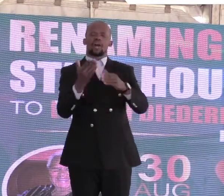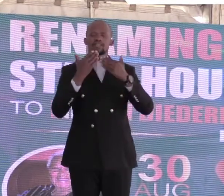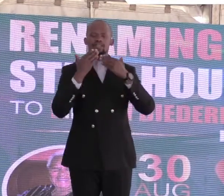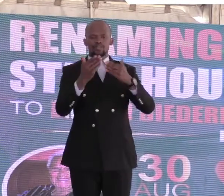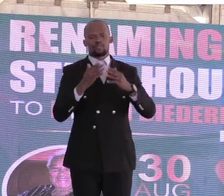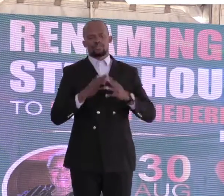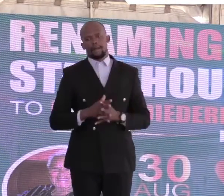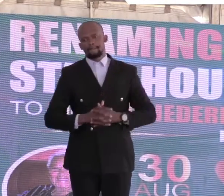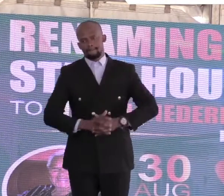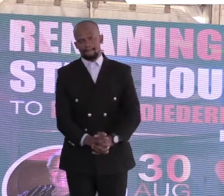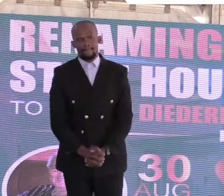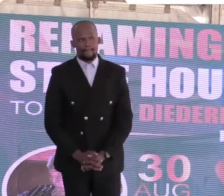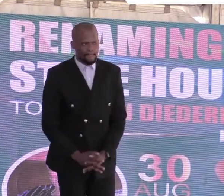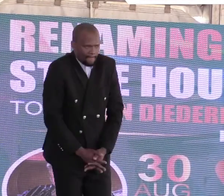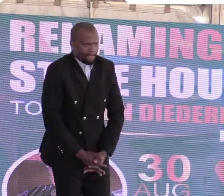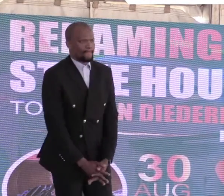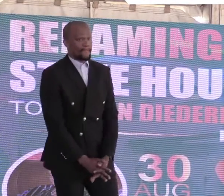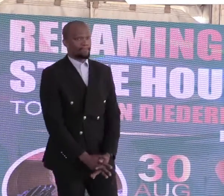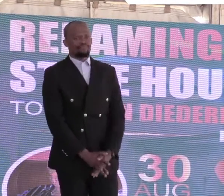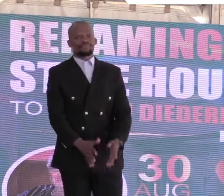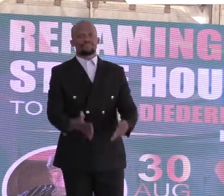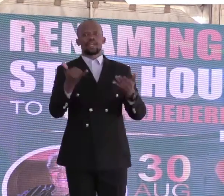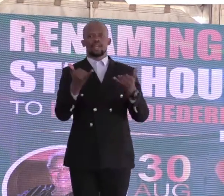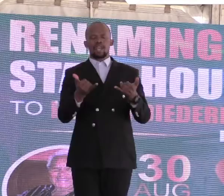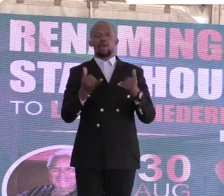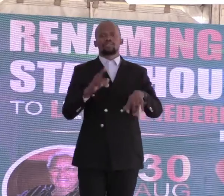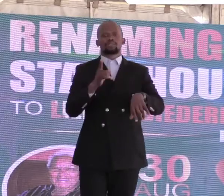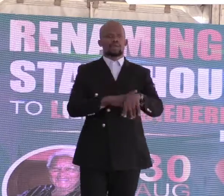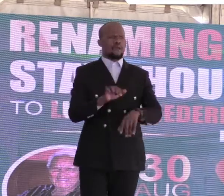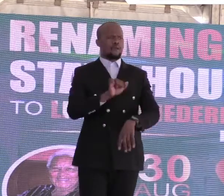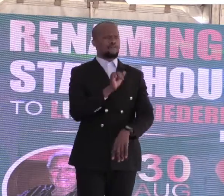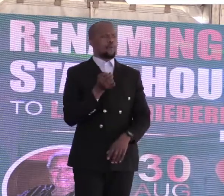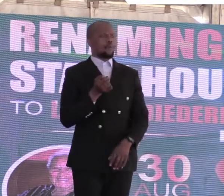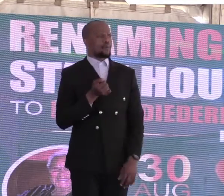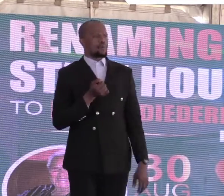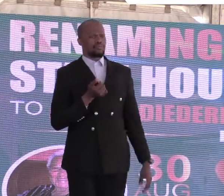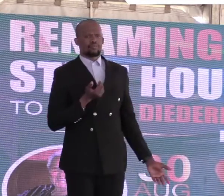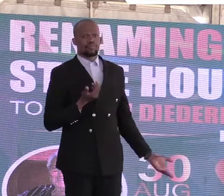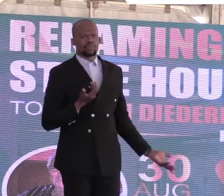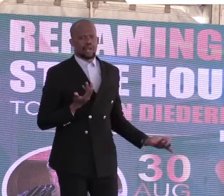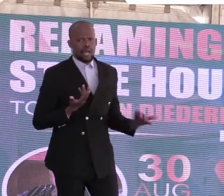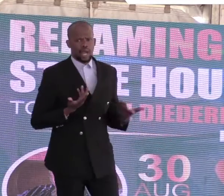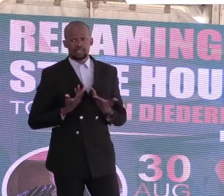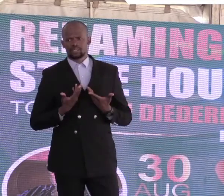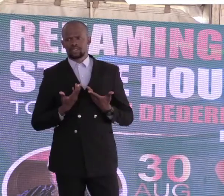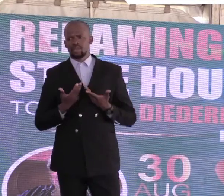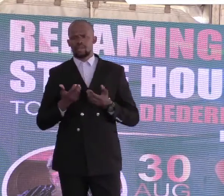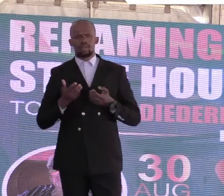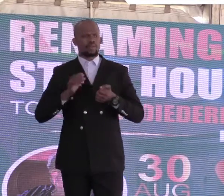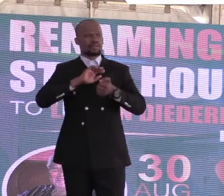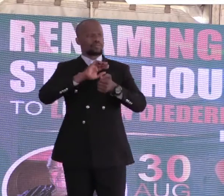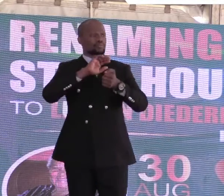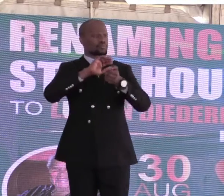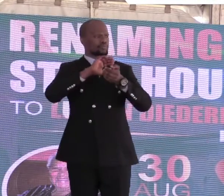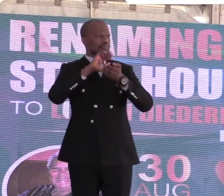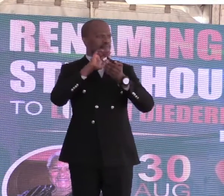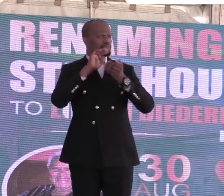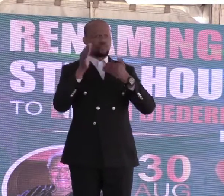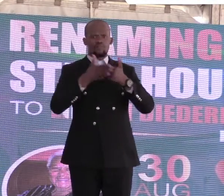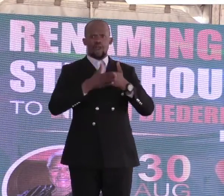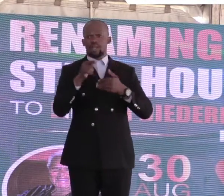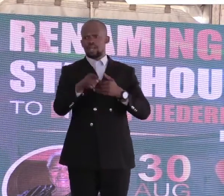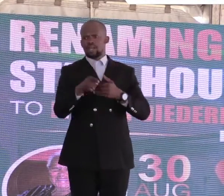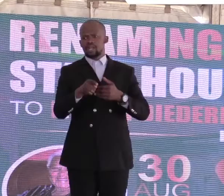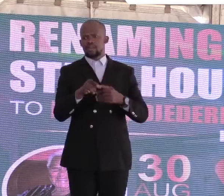much. It is now time for us to wrap up here because we will be going elsewhere.